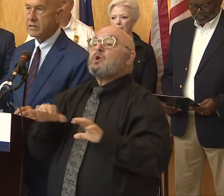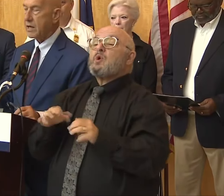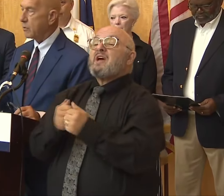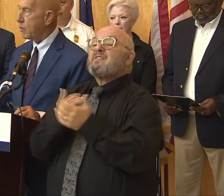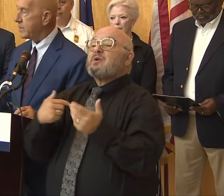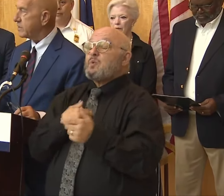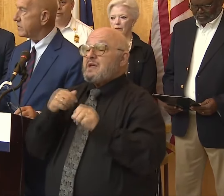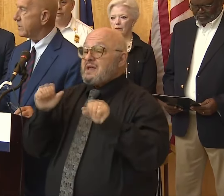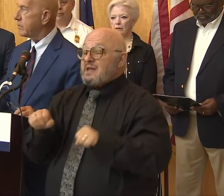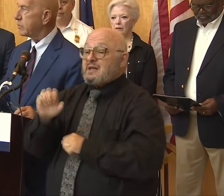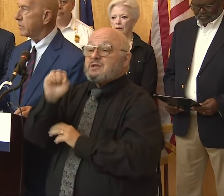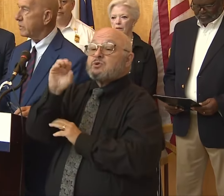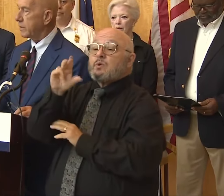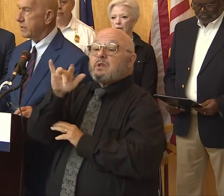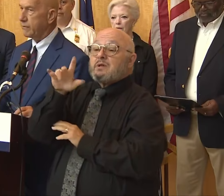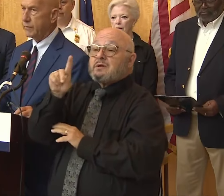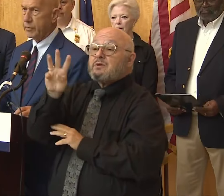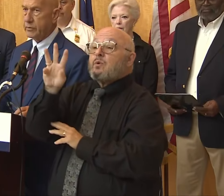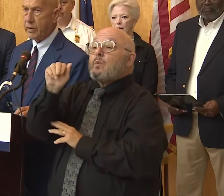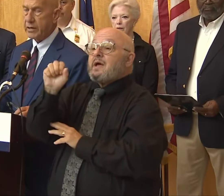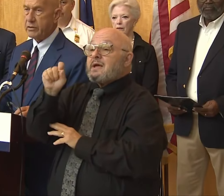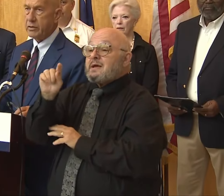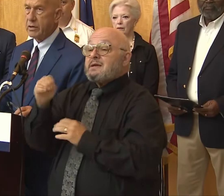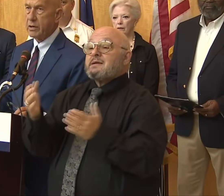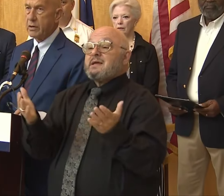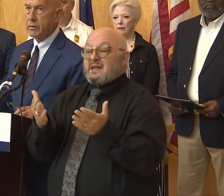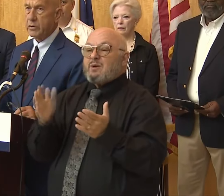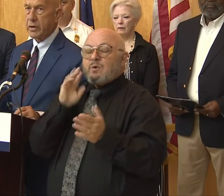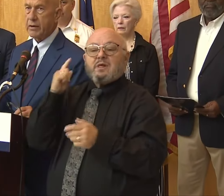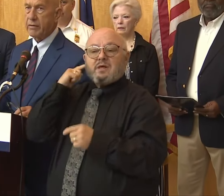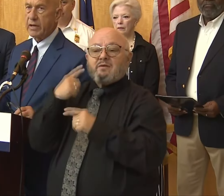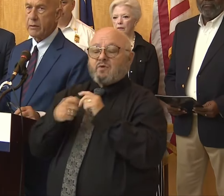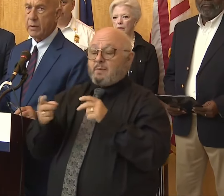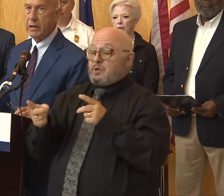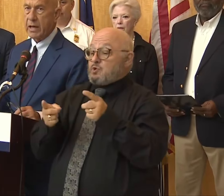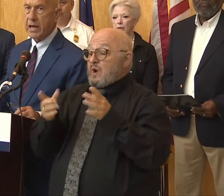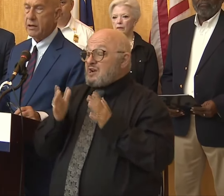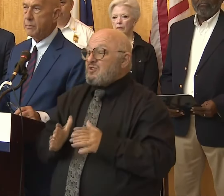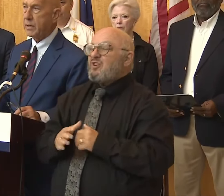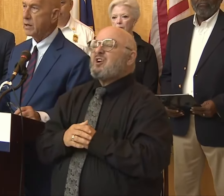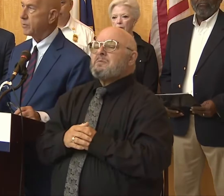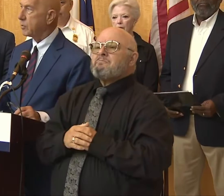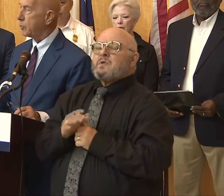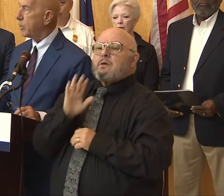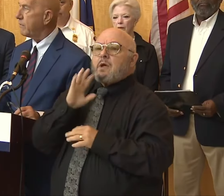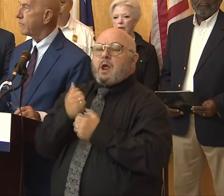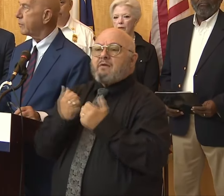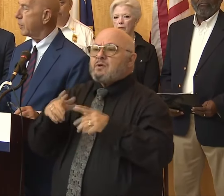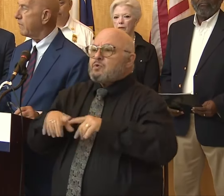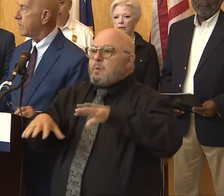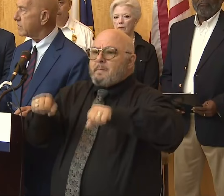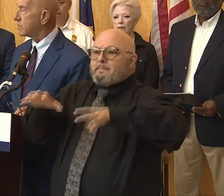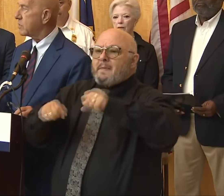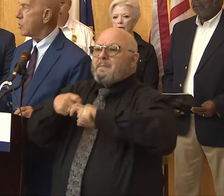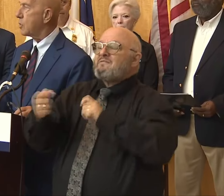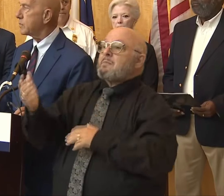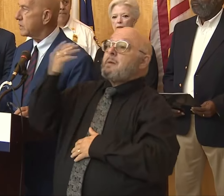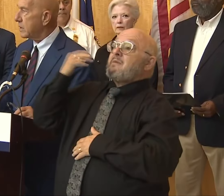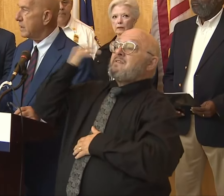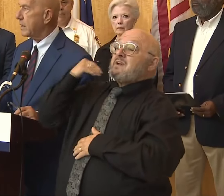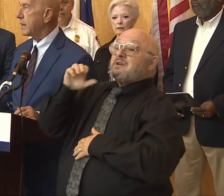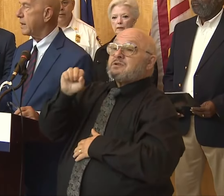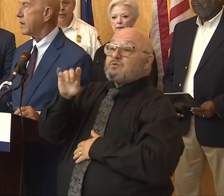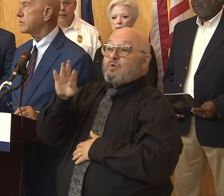can. Solid waste is here. We'll hear from the director. We're doing everything we can to pick up the debris from previous